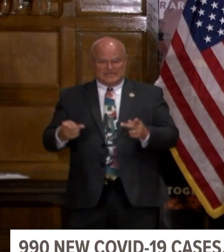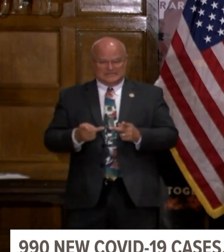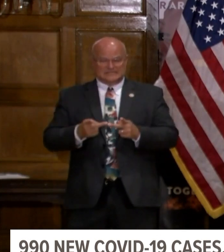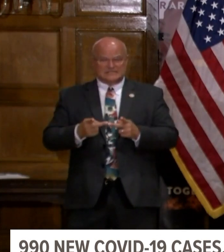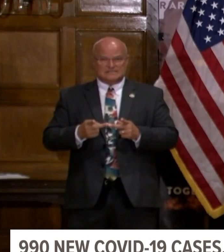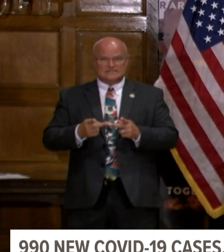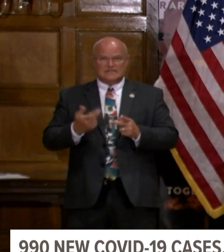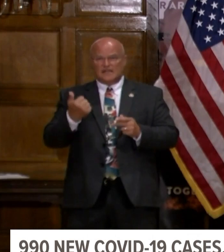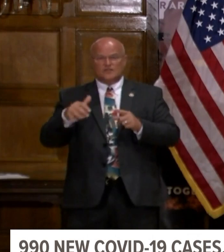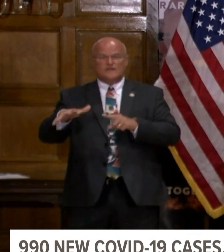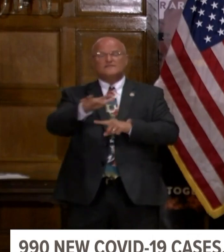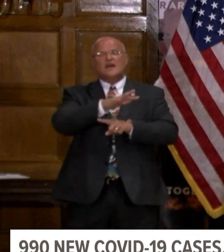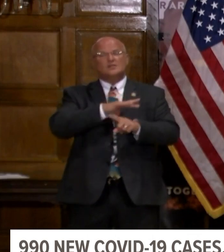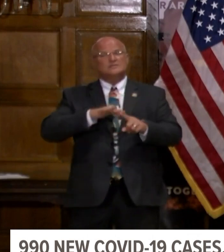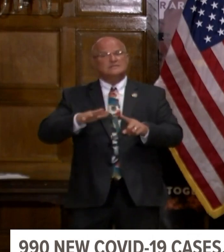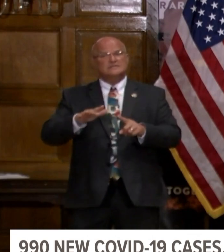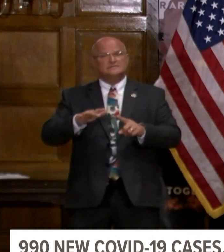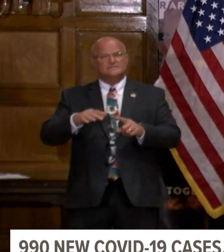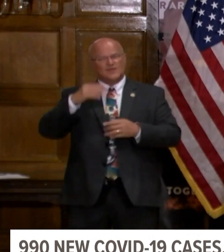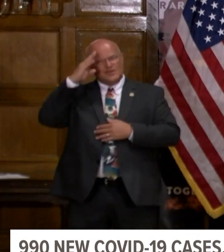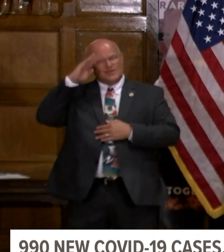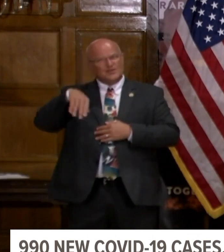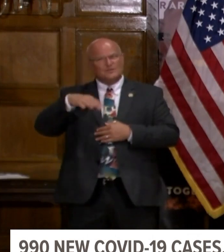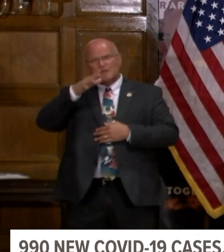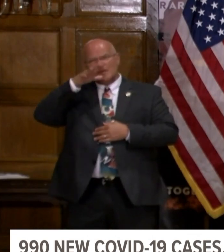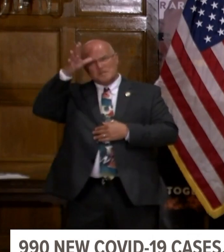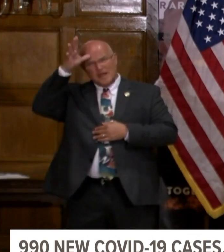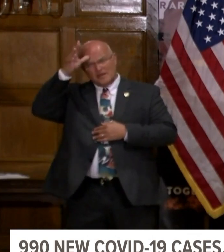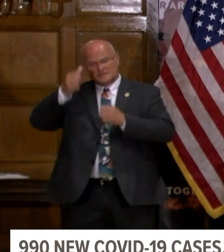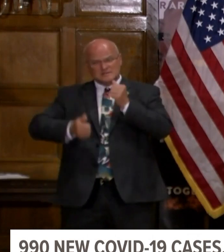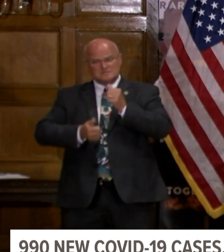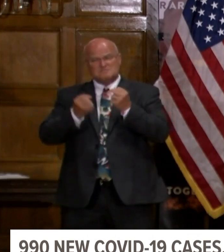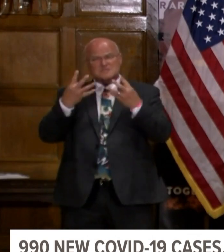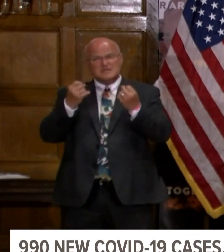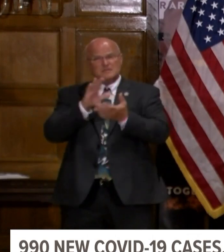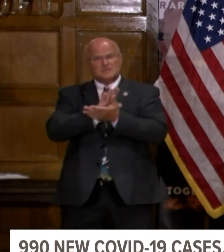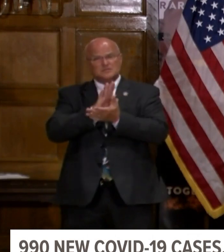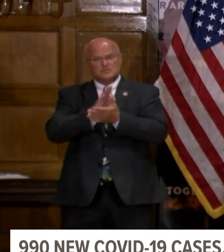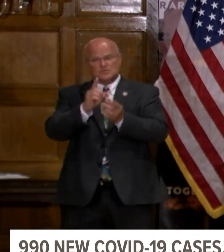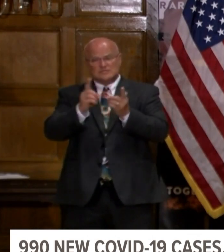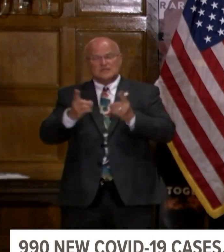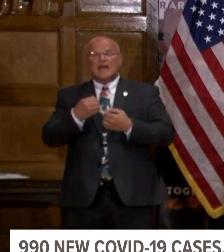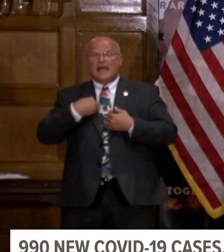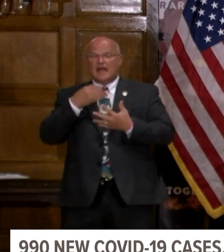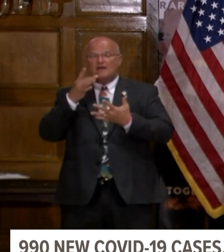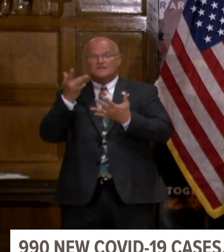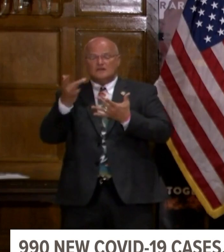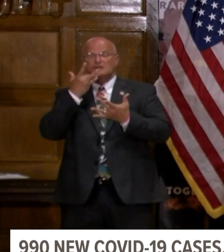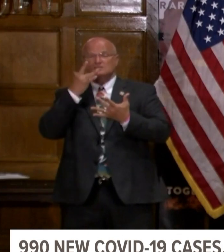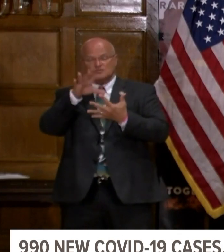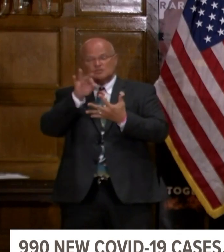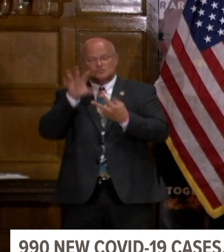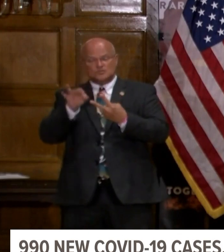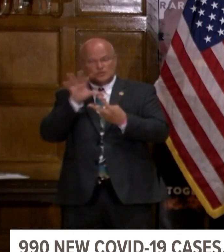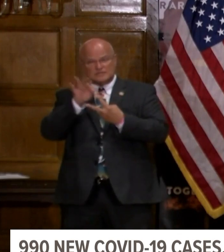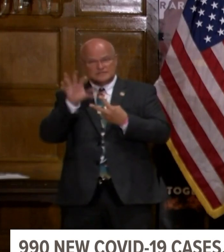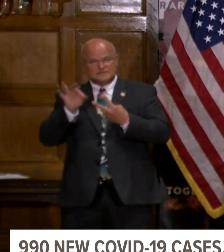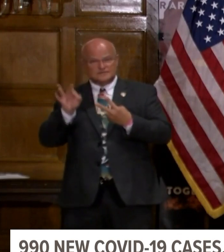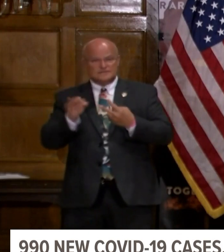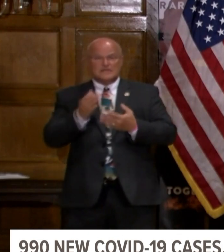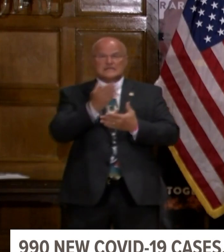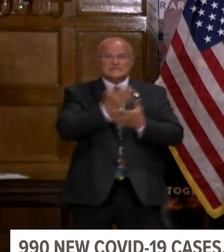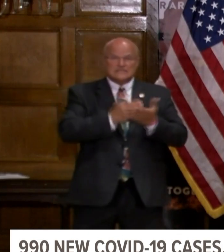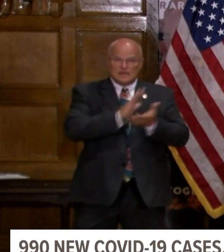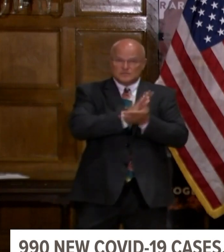facilities and other environments. Parents in most school districts have a choice. They can, in